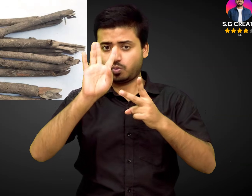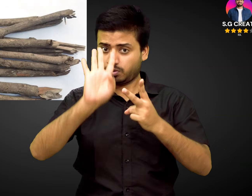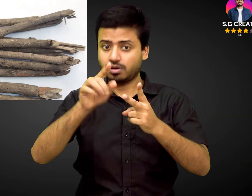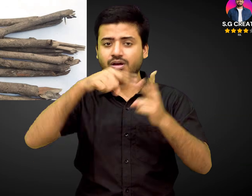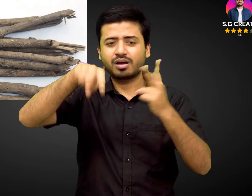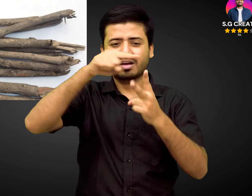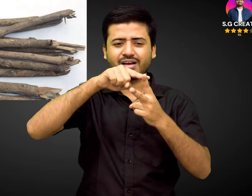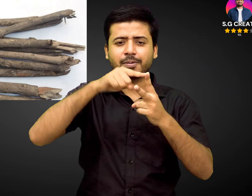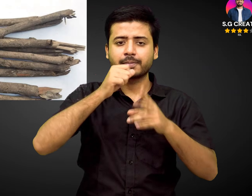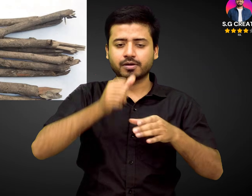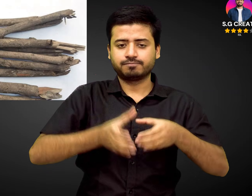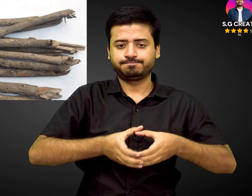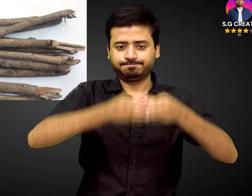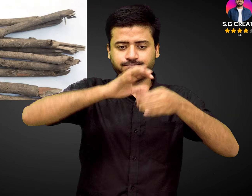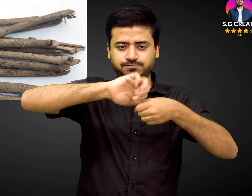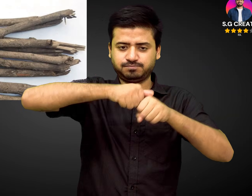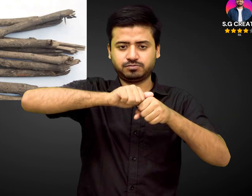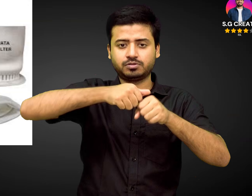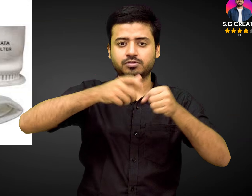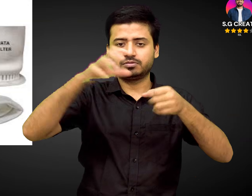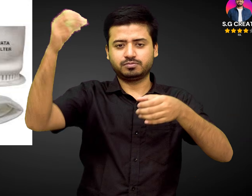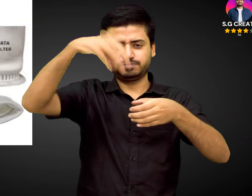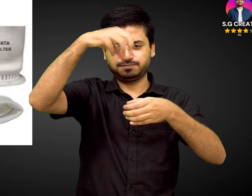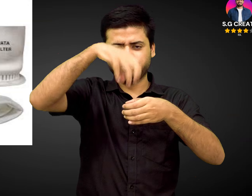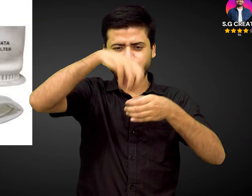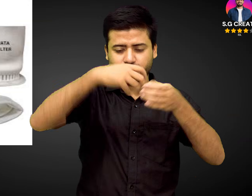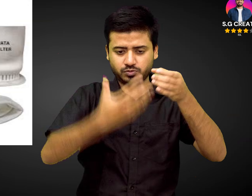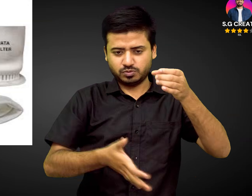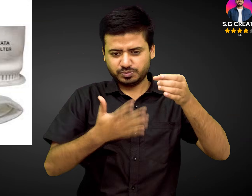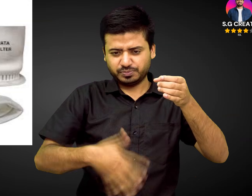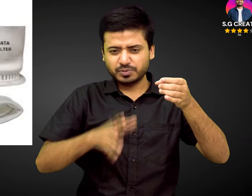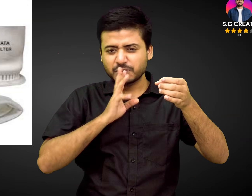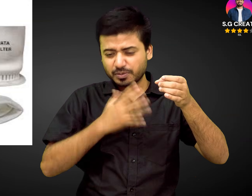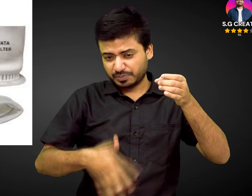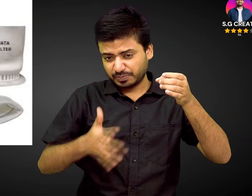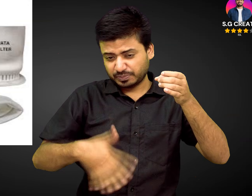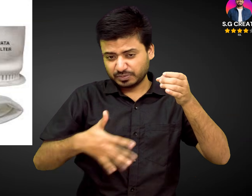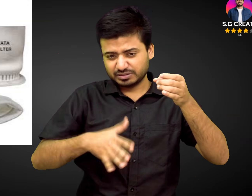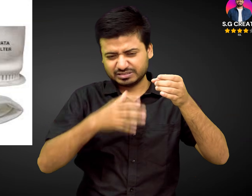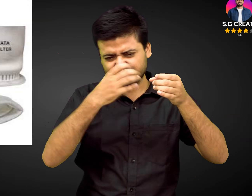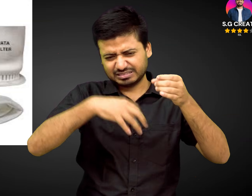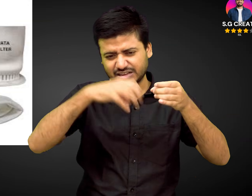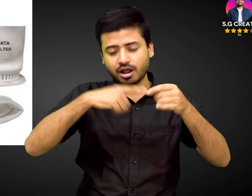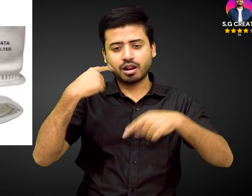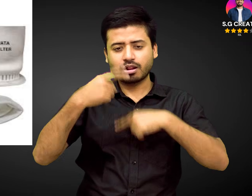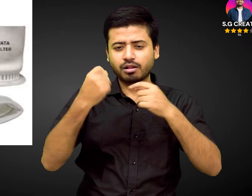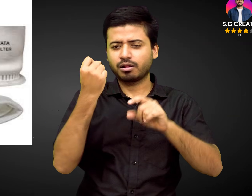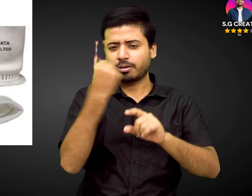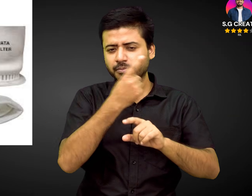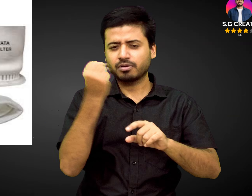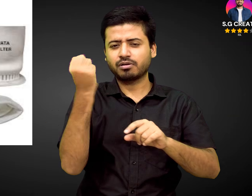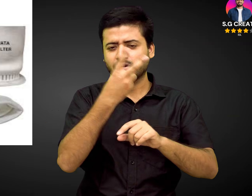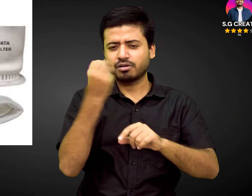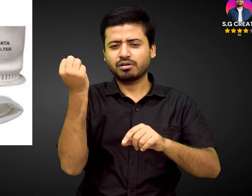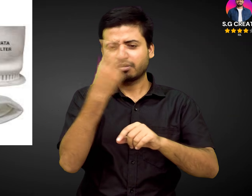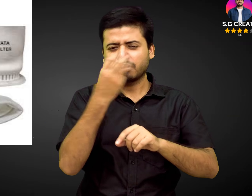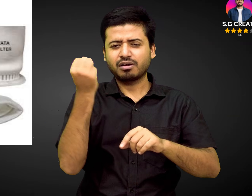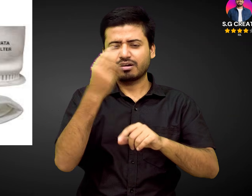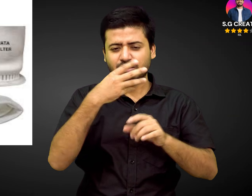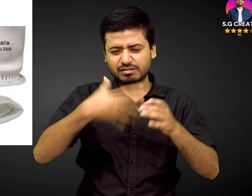practical nuisance. While generally safe for consumption, they present several domestic issues. Aesthetic staining.